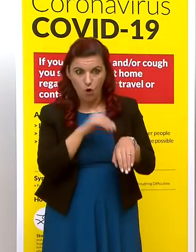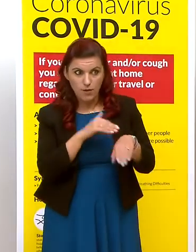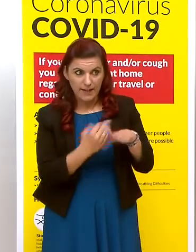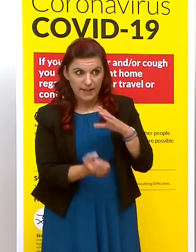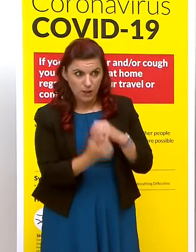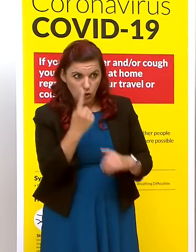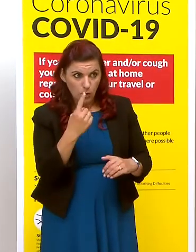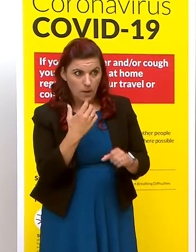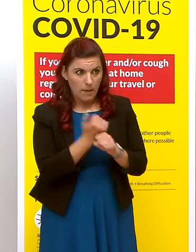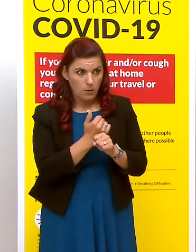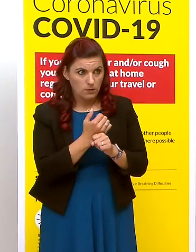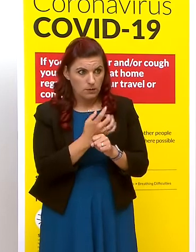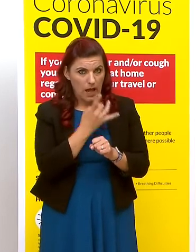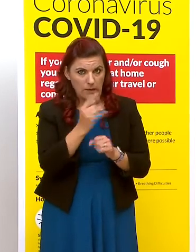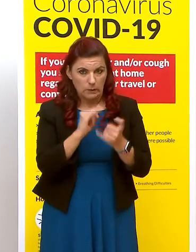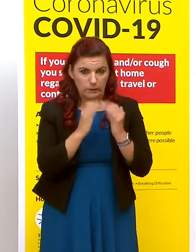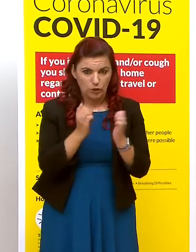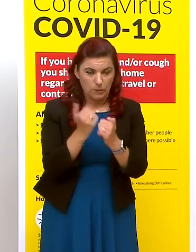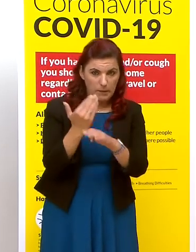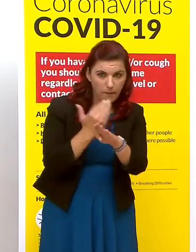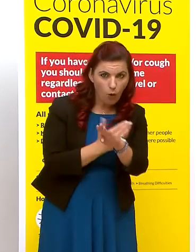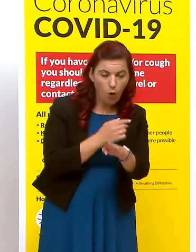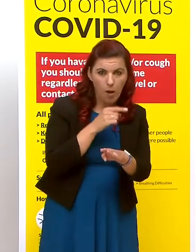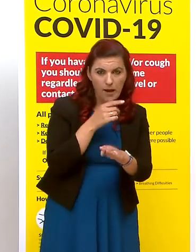that was what you mentioned, Paul.